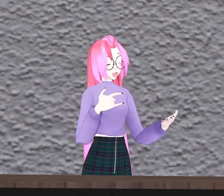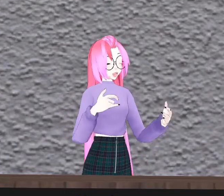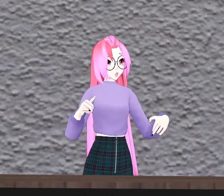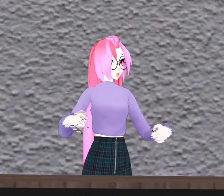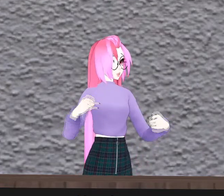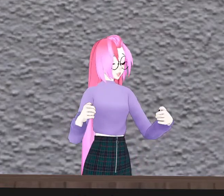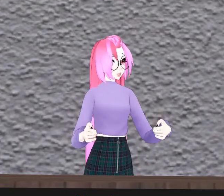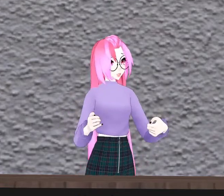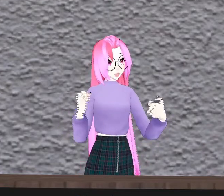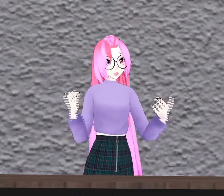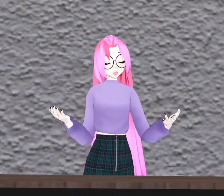a wheelchair.